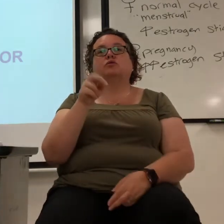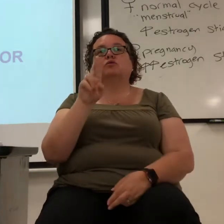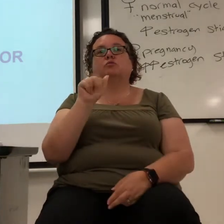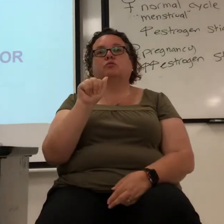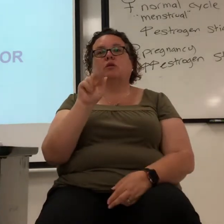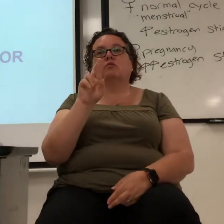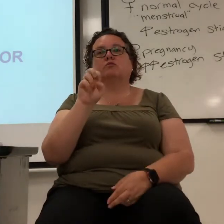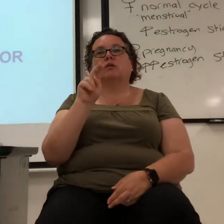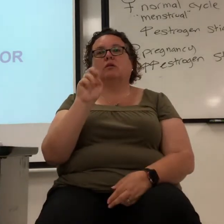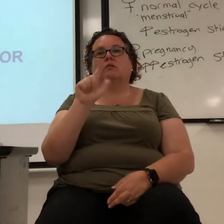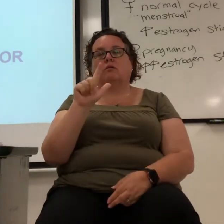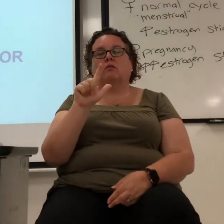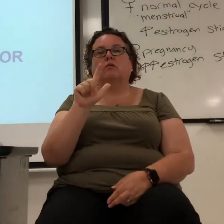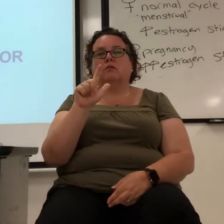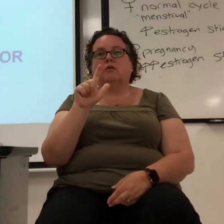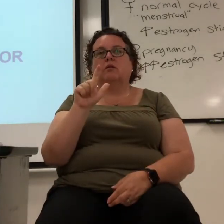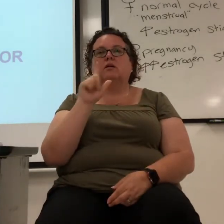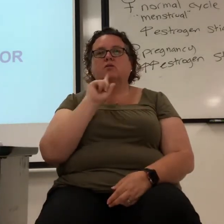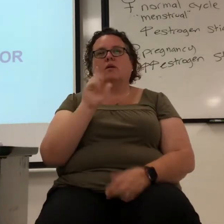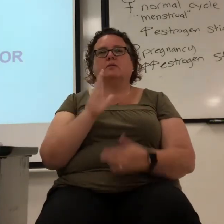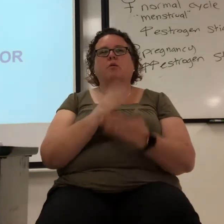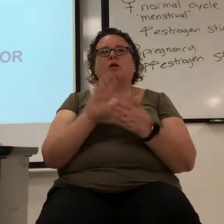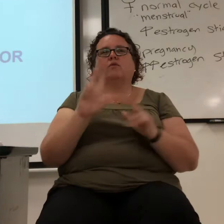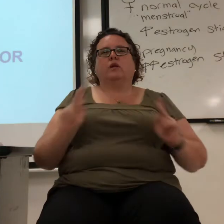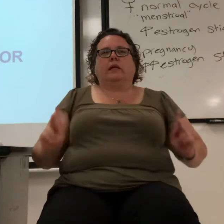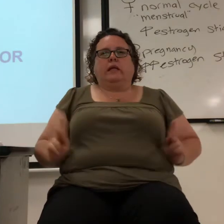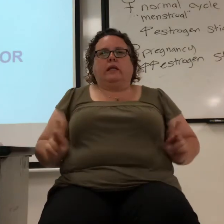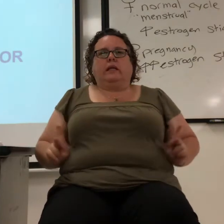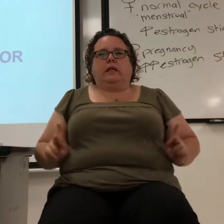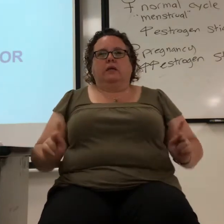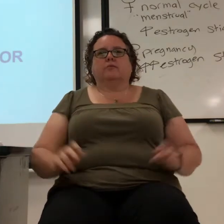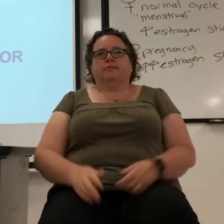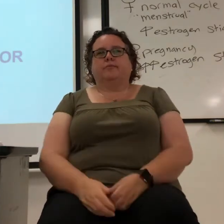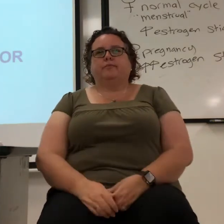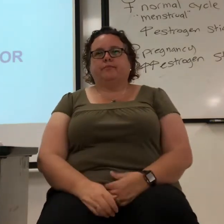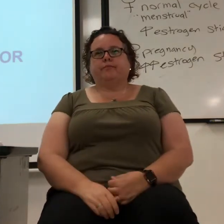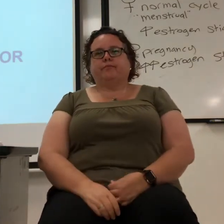kidney. We do a dissection of the kidney,